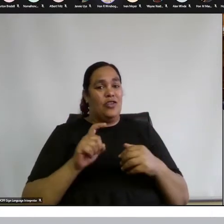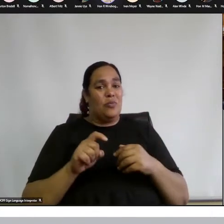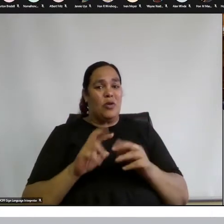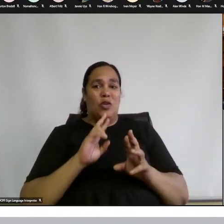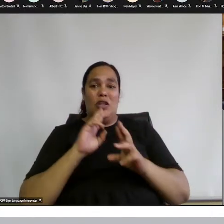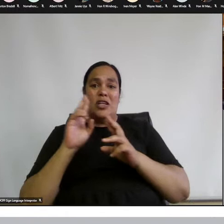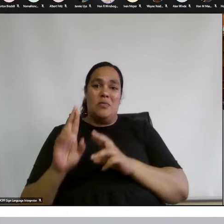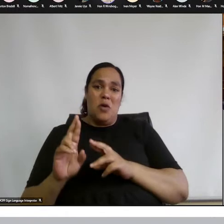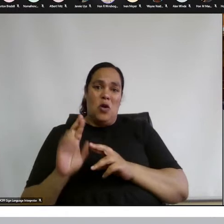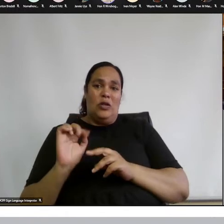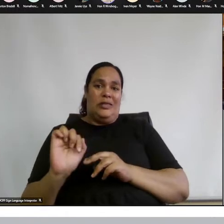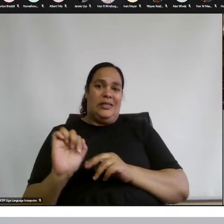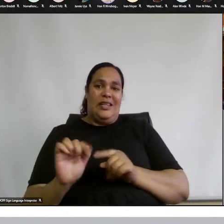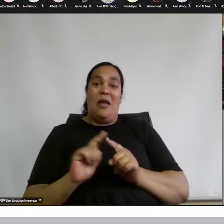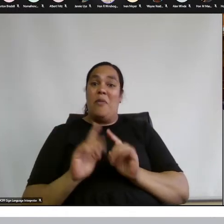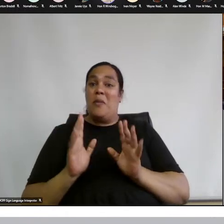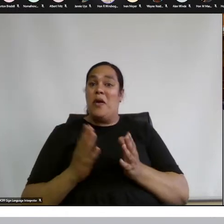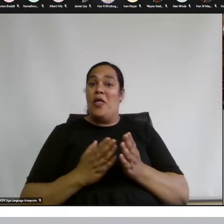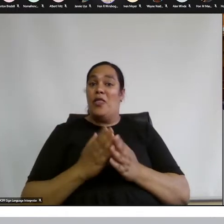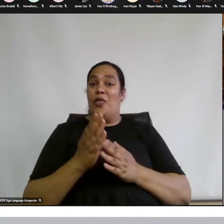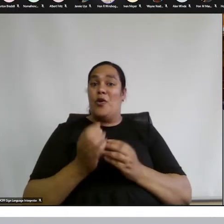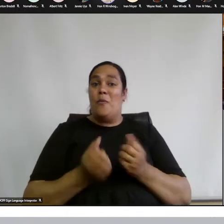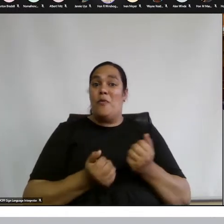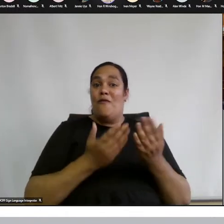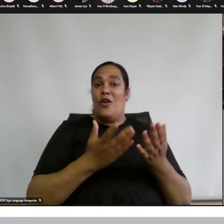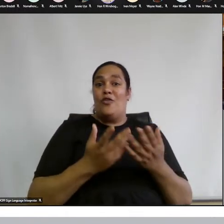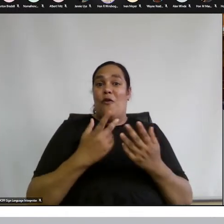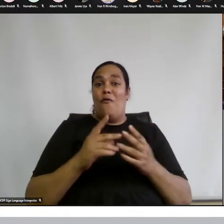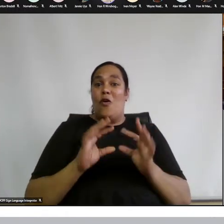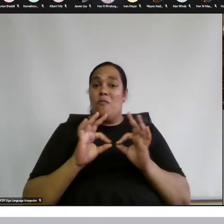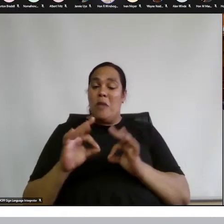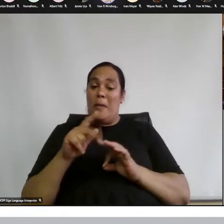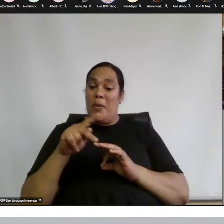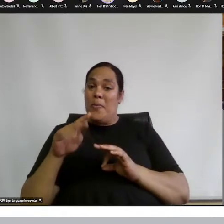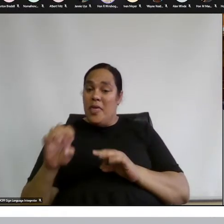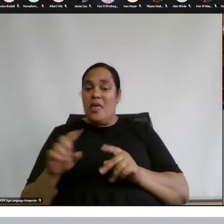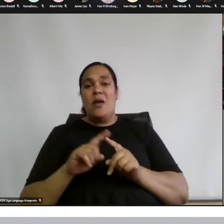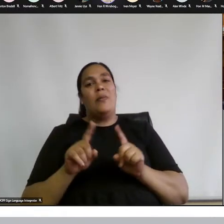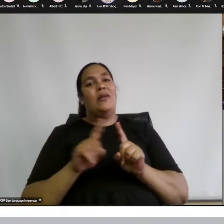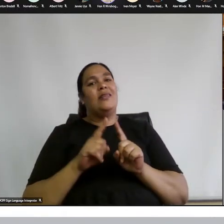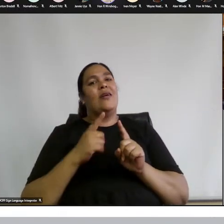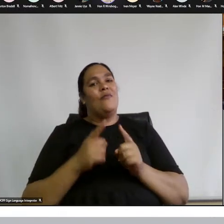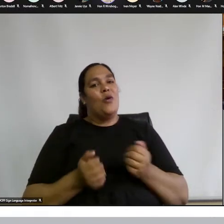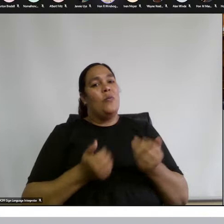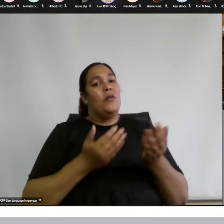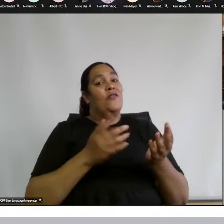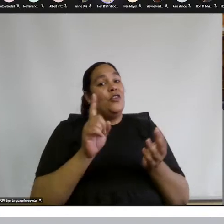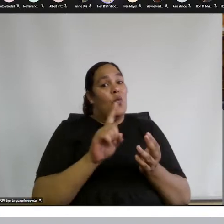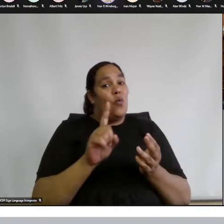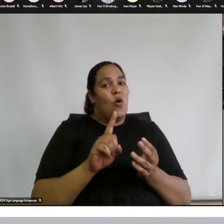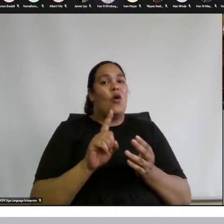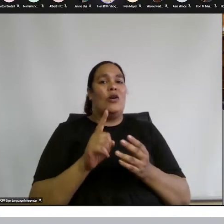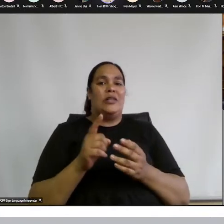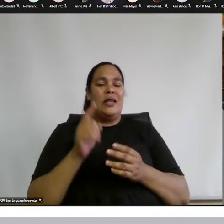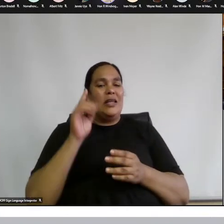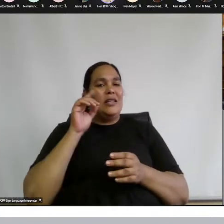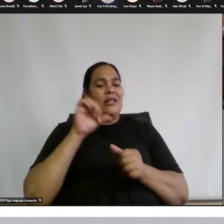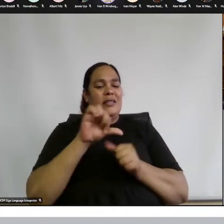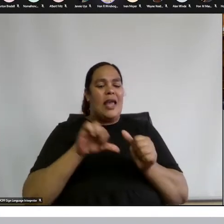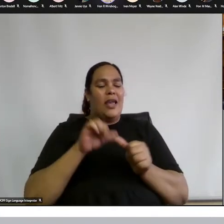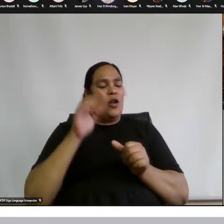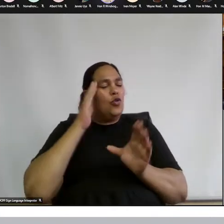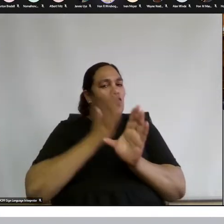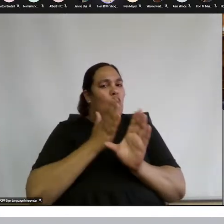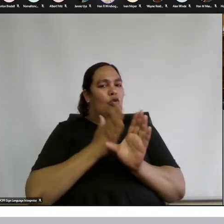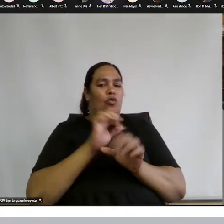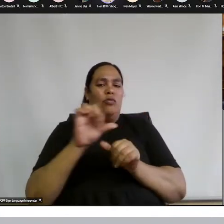respond to this, not only through provision of adequate PPEs, but also through provision of psychosocial support,